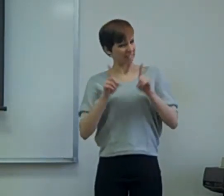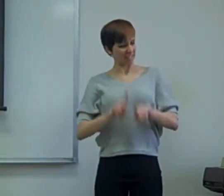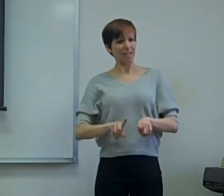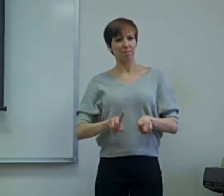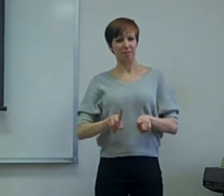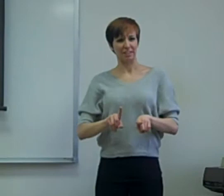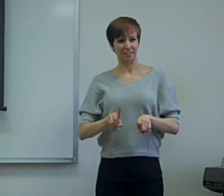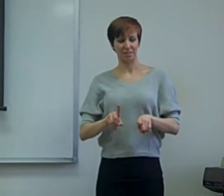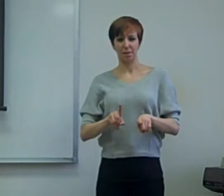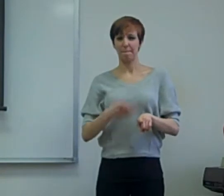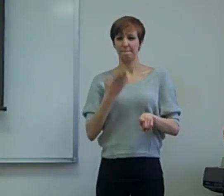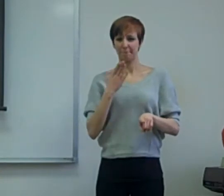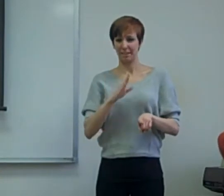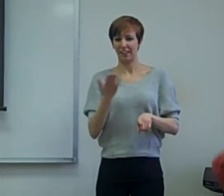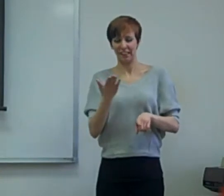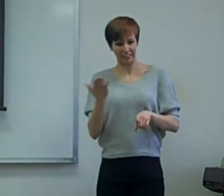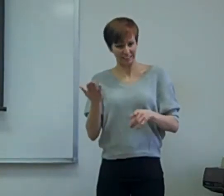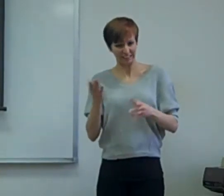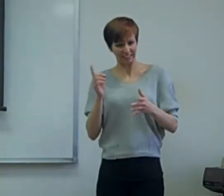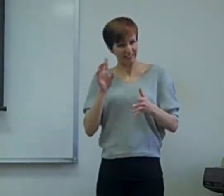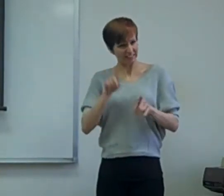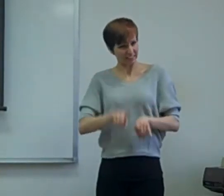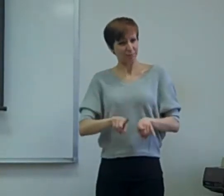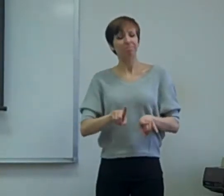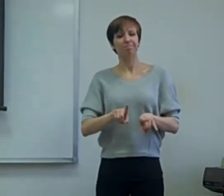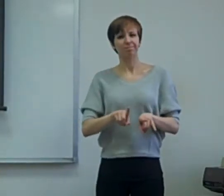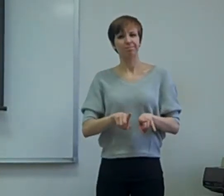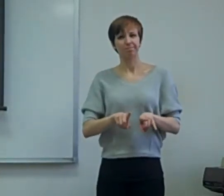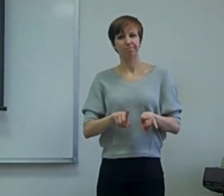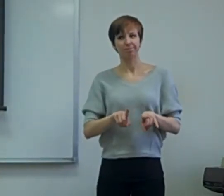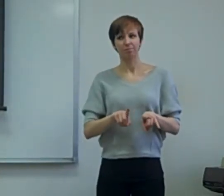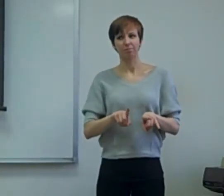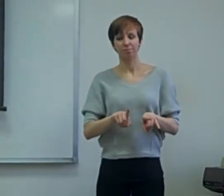much with Elizabeth Kubler-Ross's work, but the flaw was what